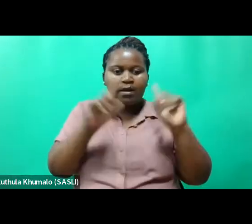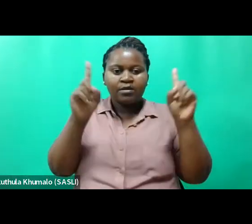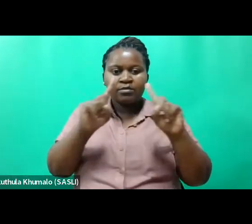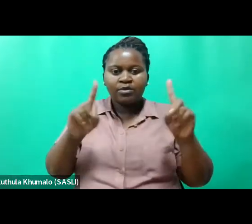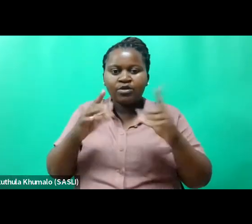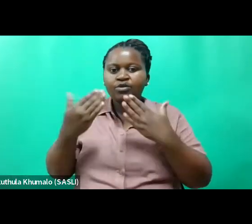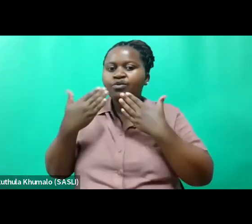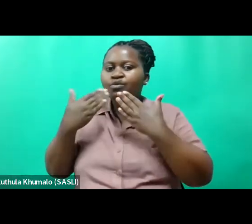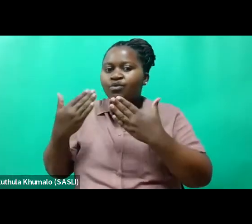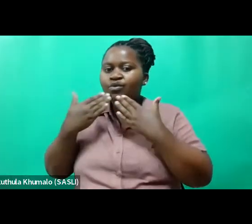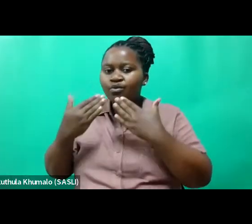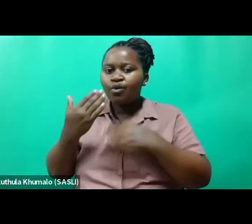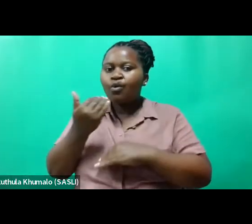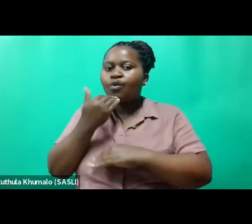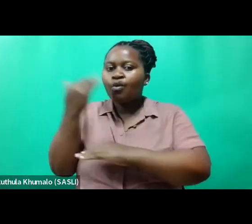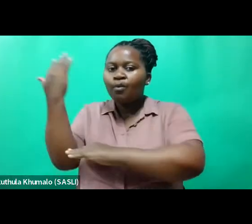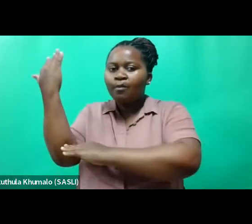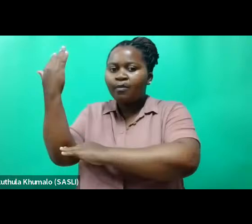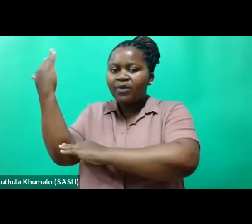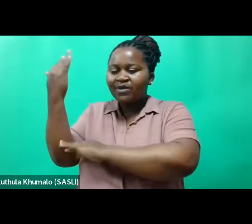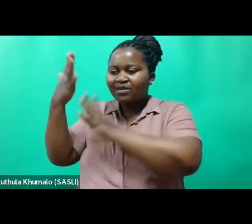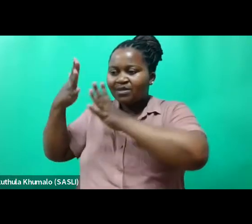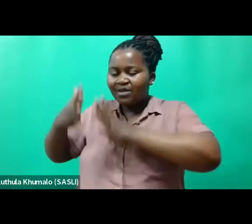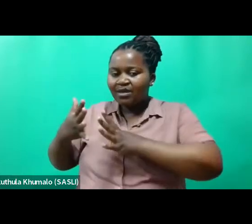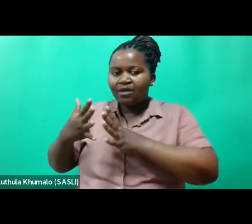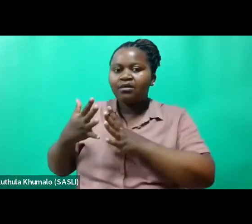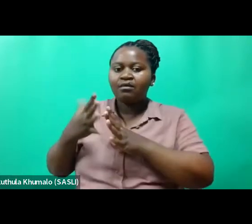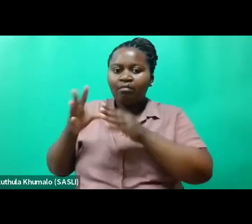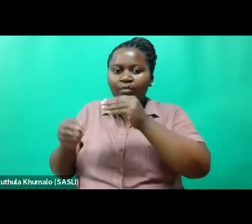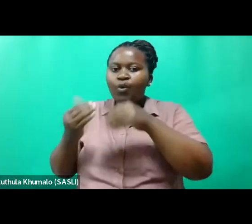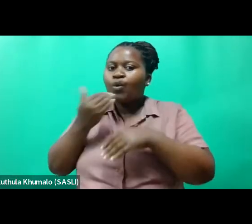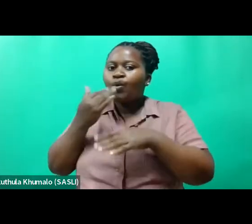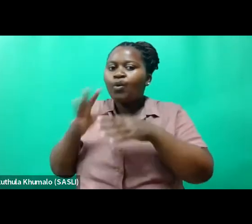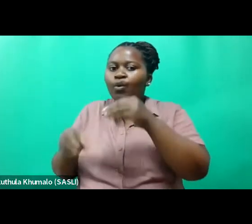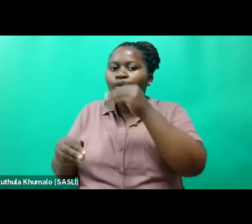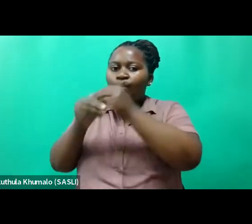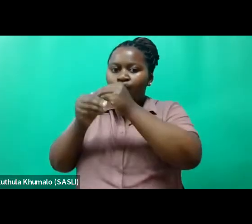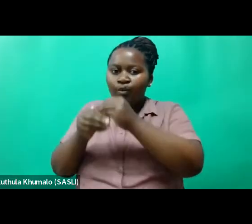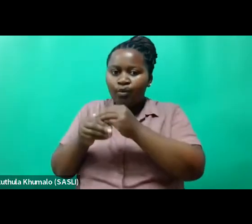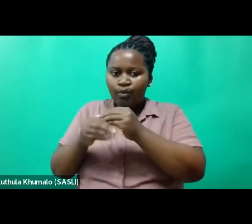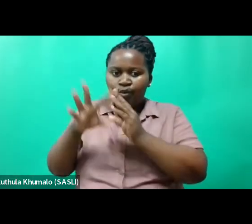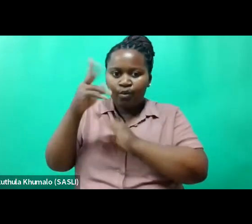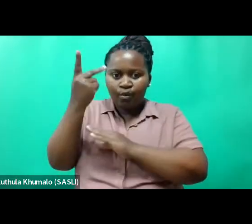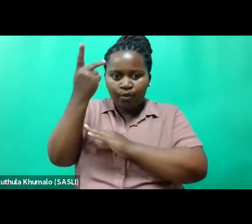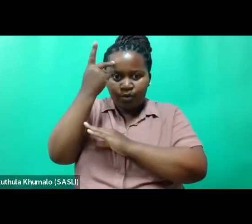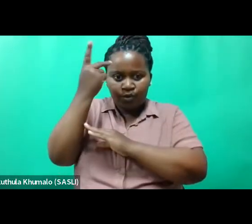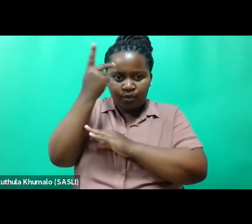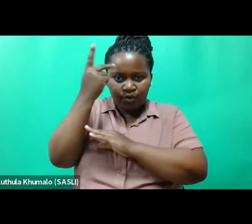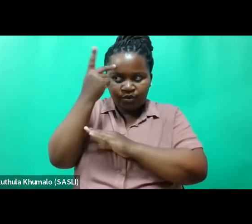the presenters today who've added to the body of knowledge in this sector.